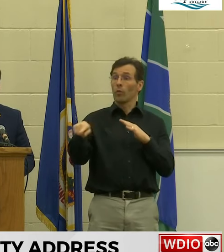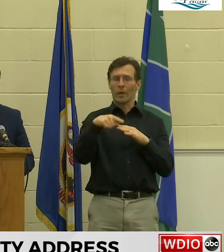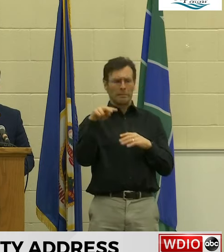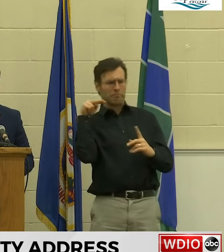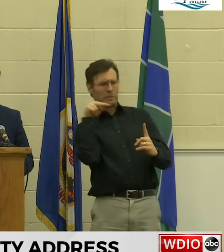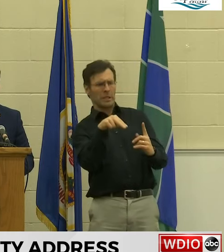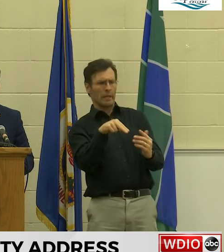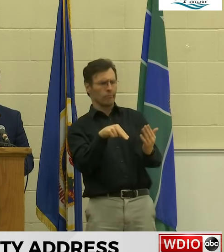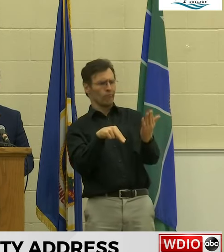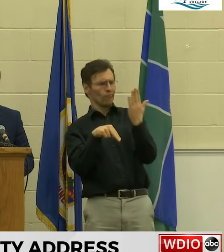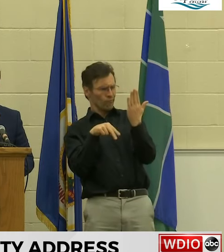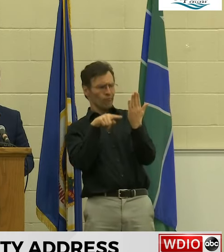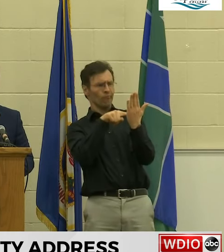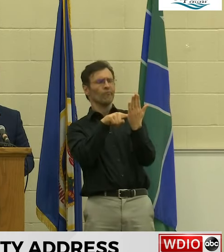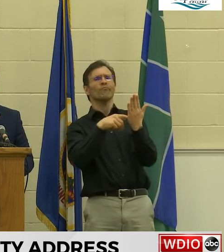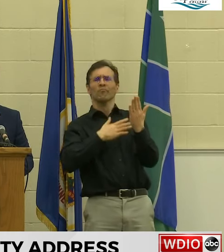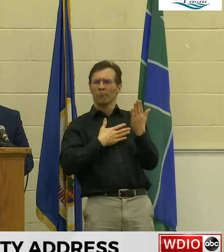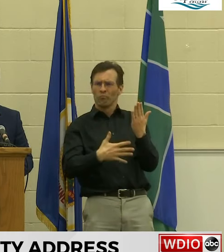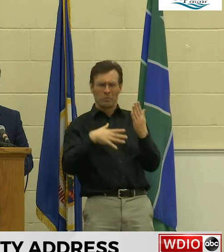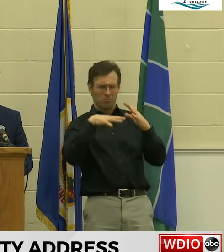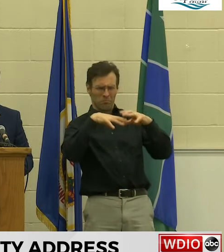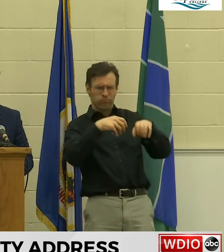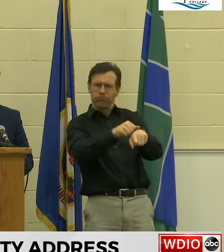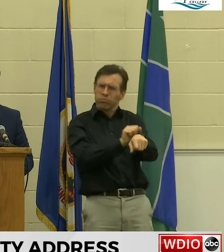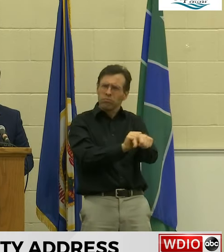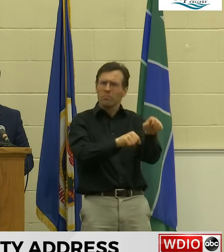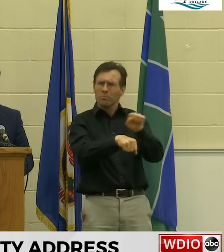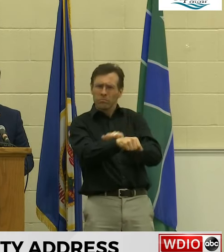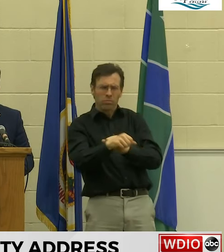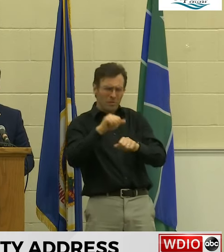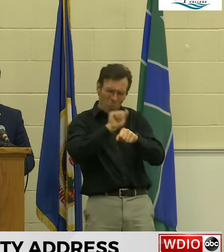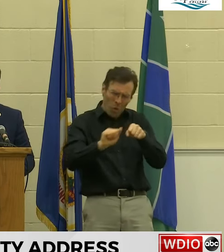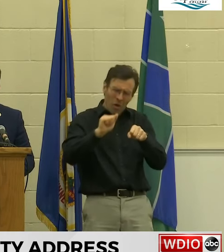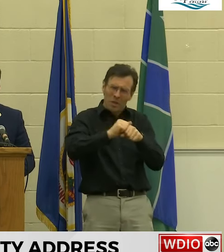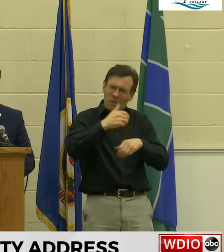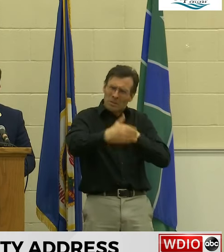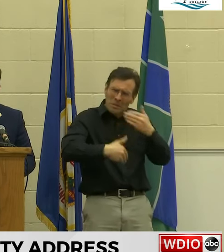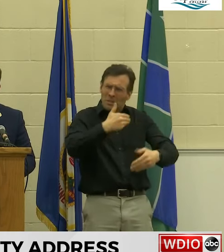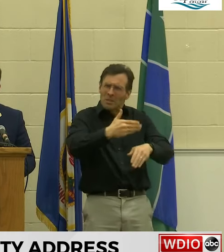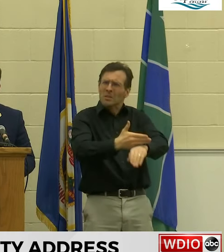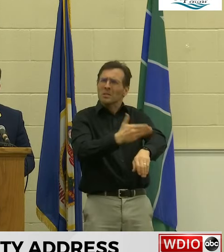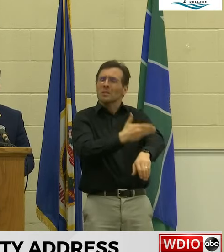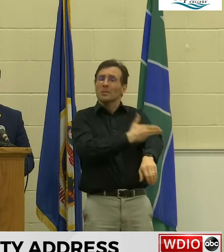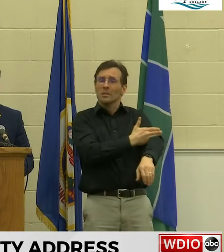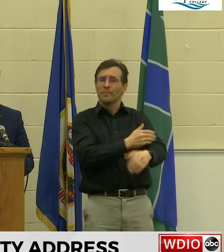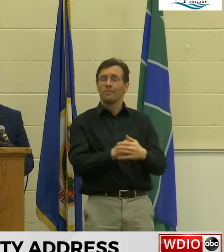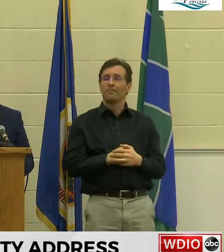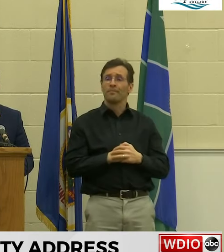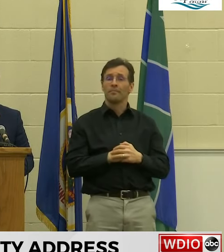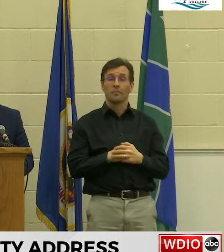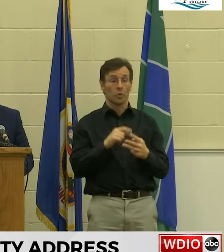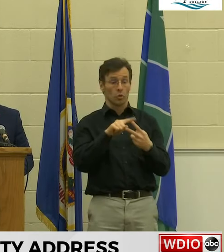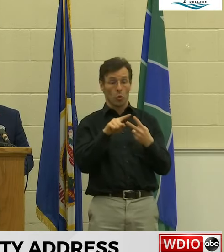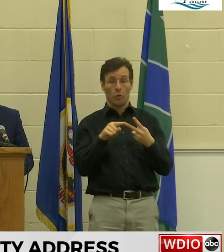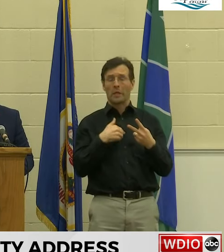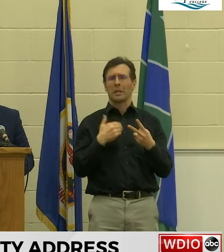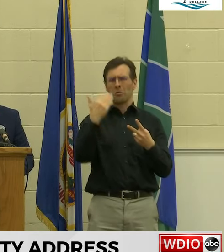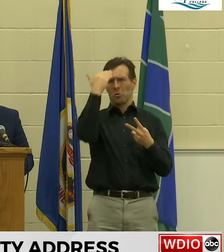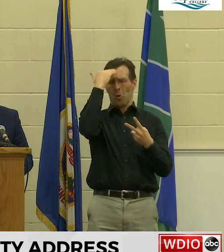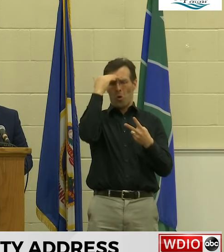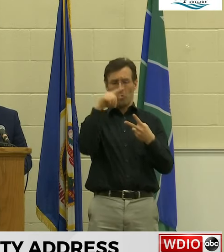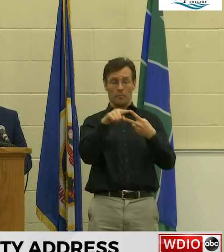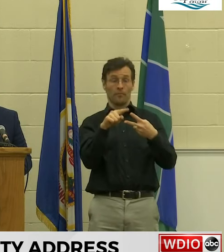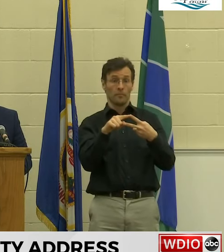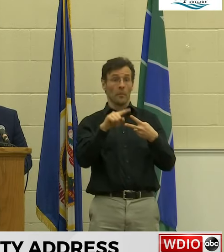tackling our issues head on with perseverance and a sense of urgency. There are two things that I know for sure. The first is that